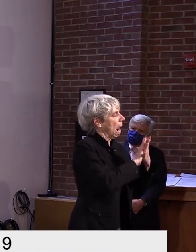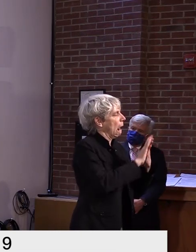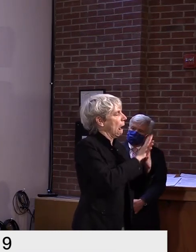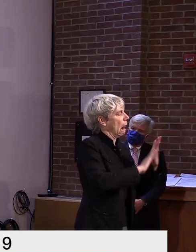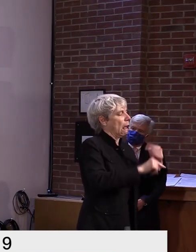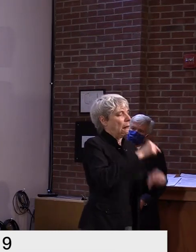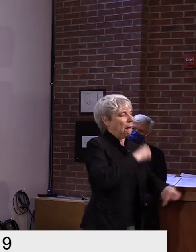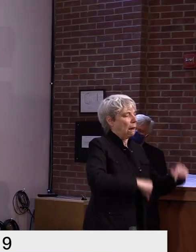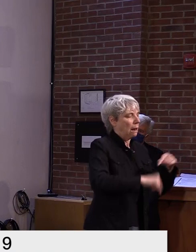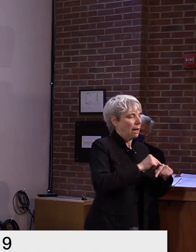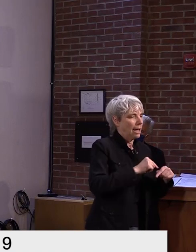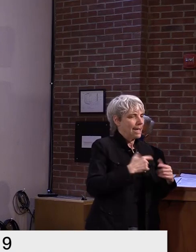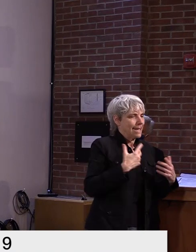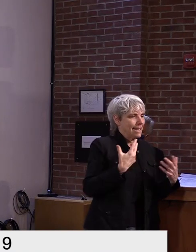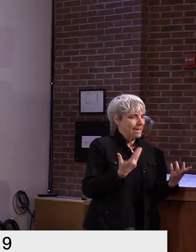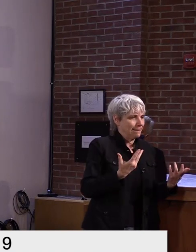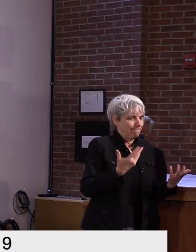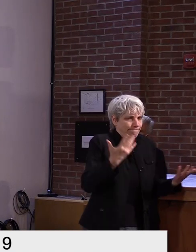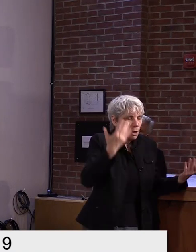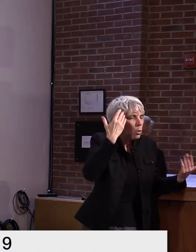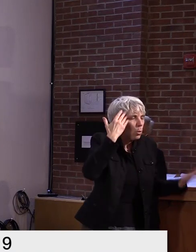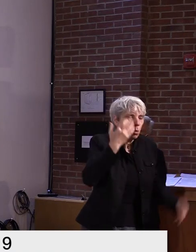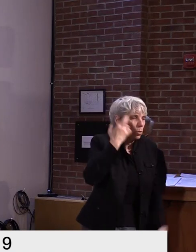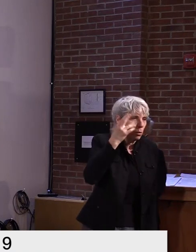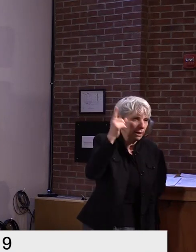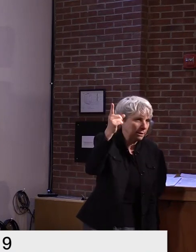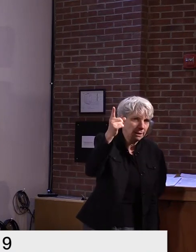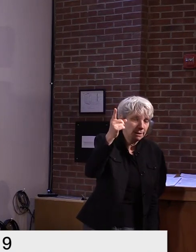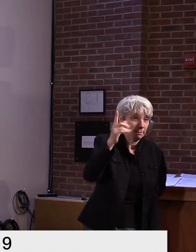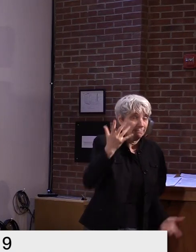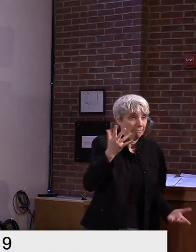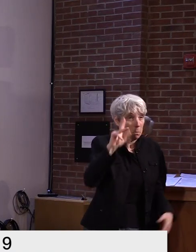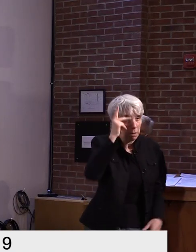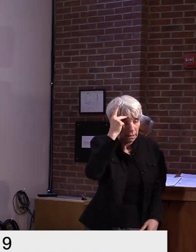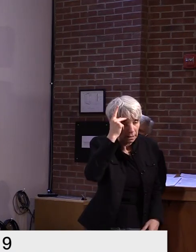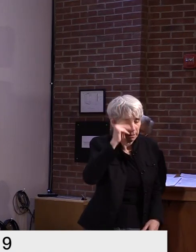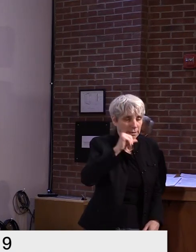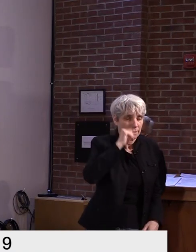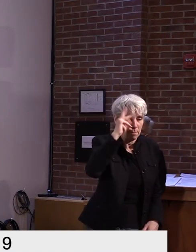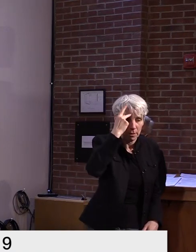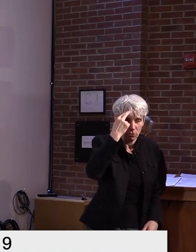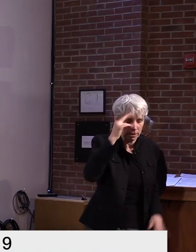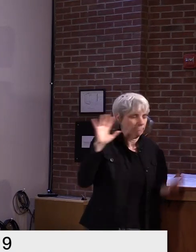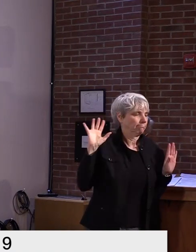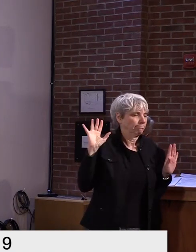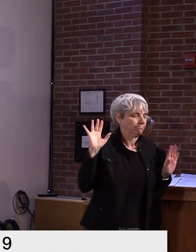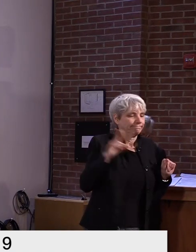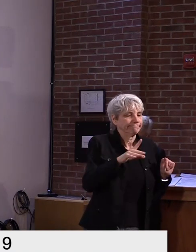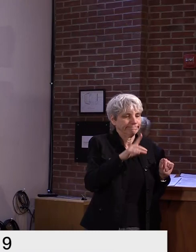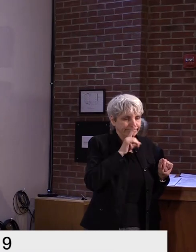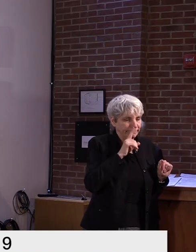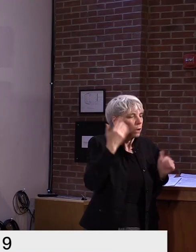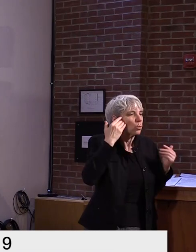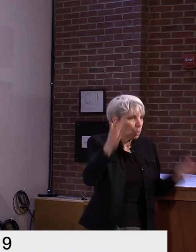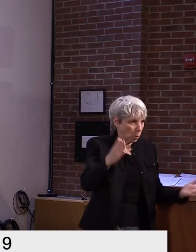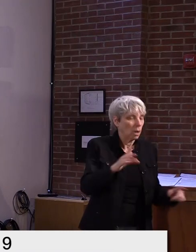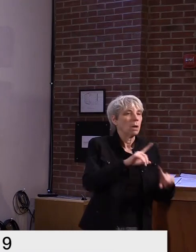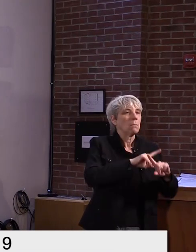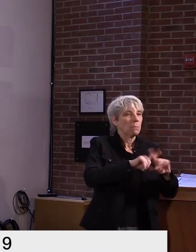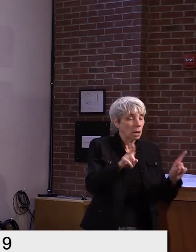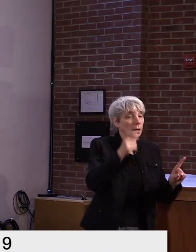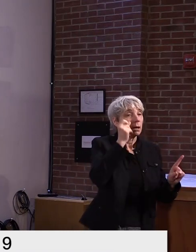the federal decisions, but I and many members of my own staff at the health department have close